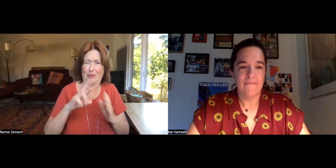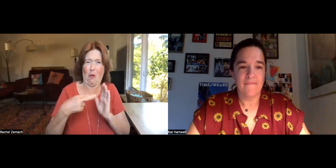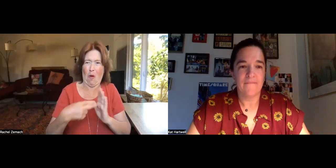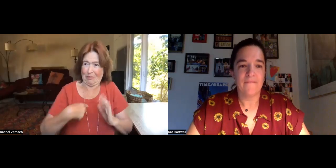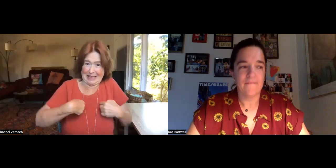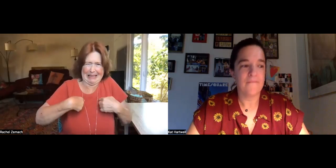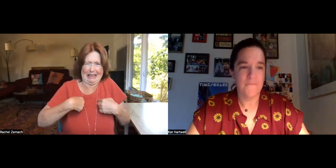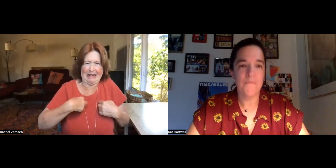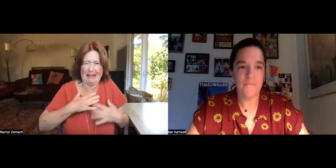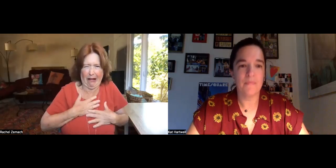me.